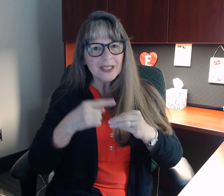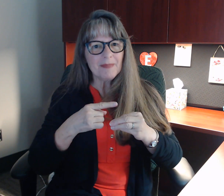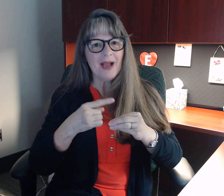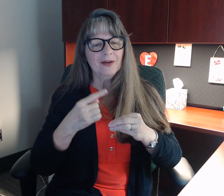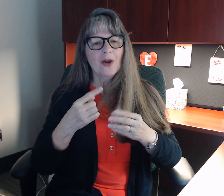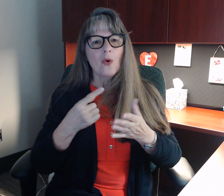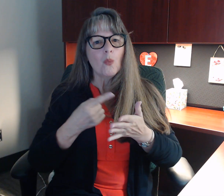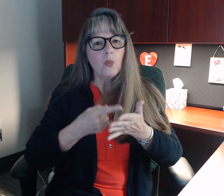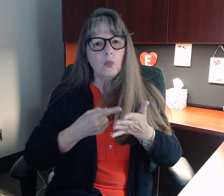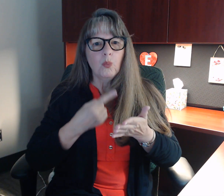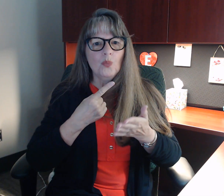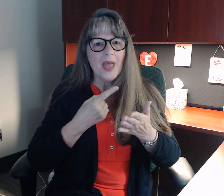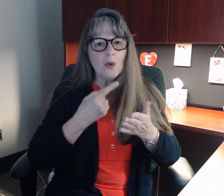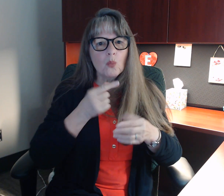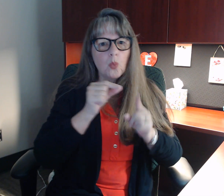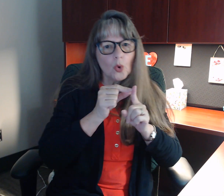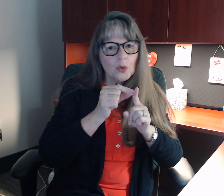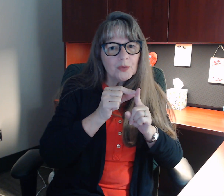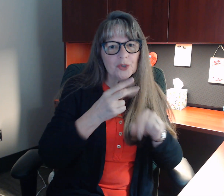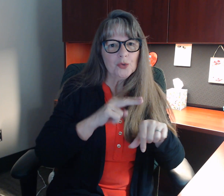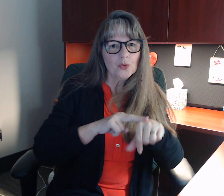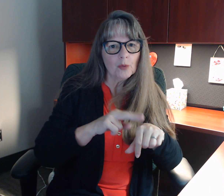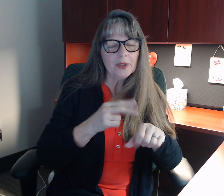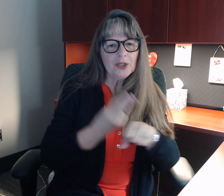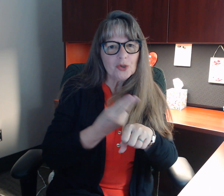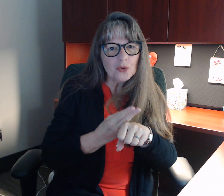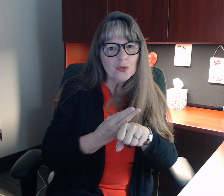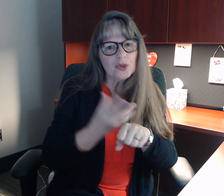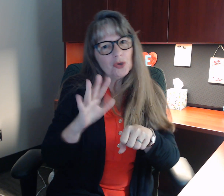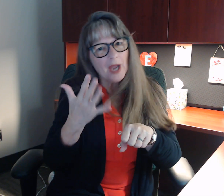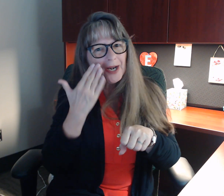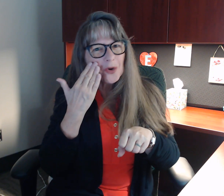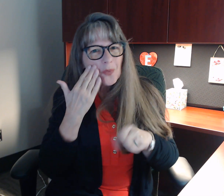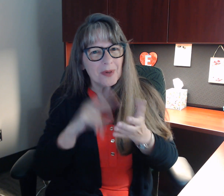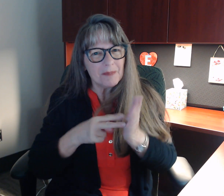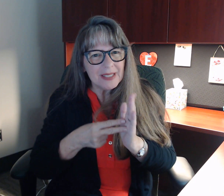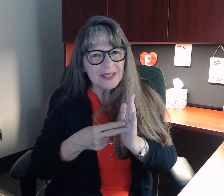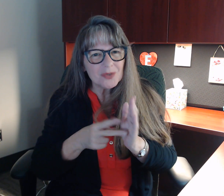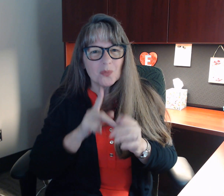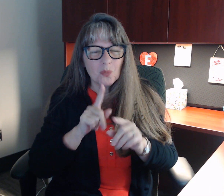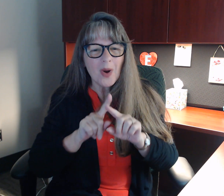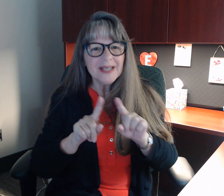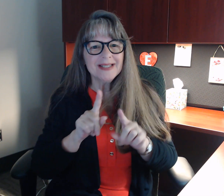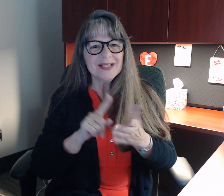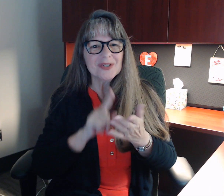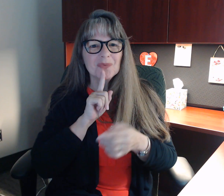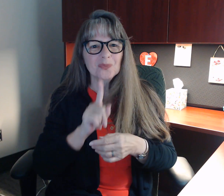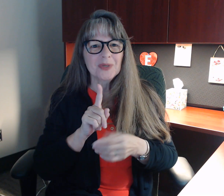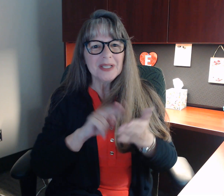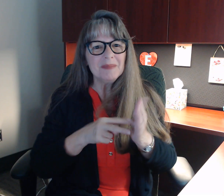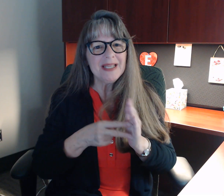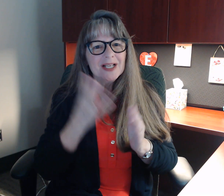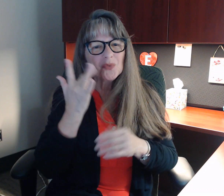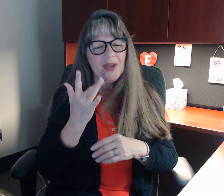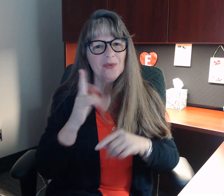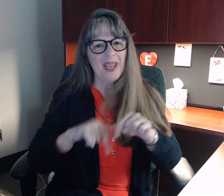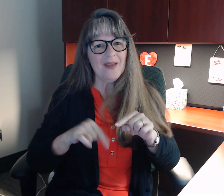about. That word that you normally use and you kind of know what it means, what does it really mean? That's why you can't